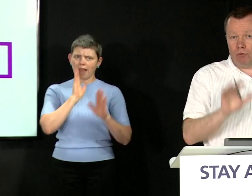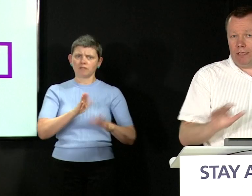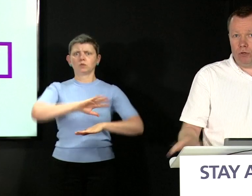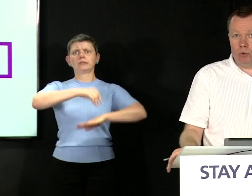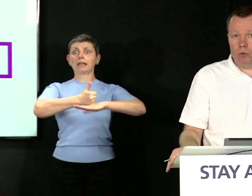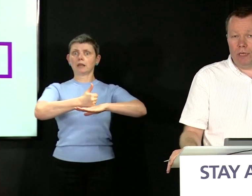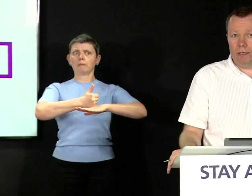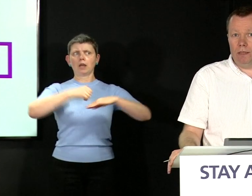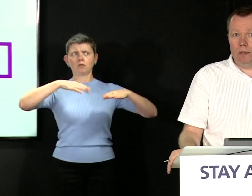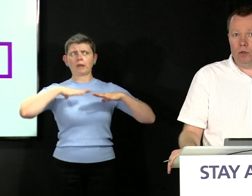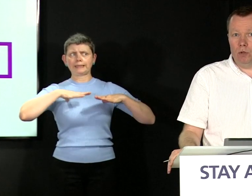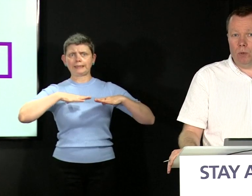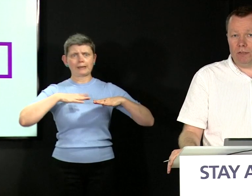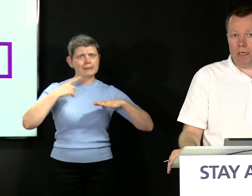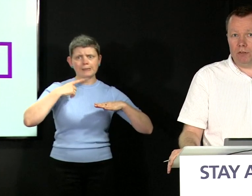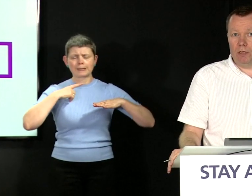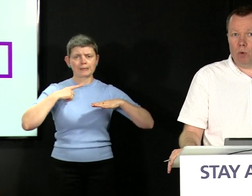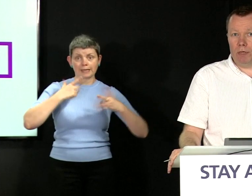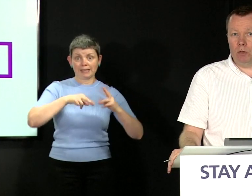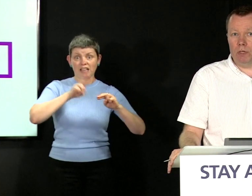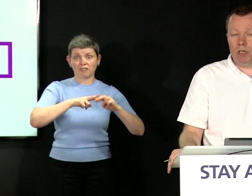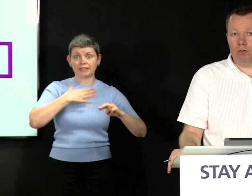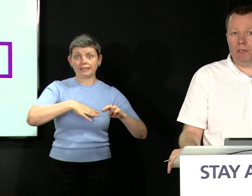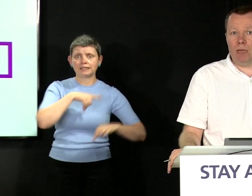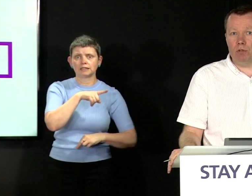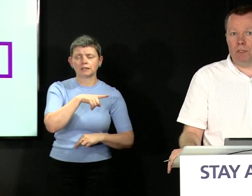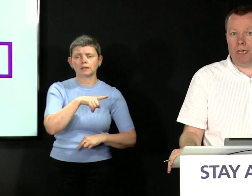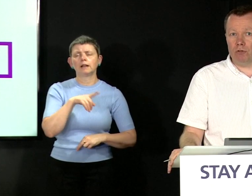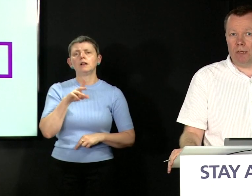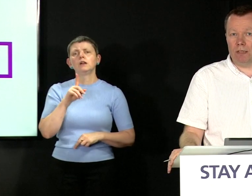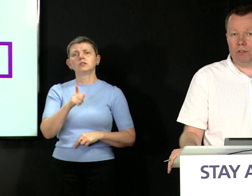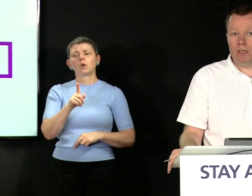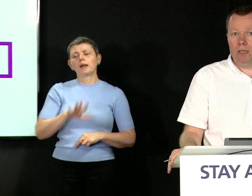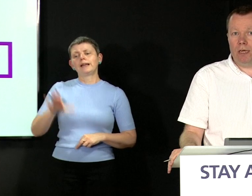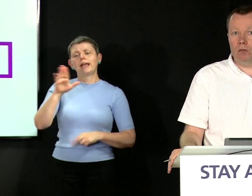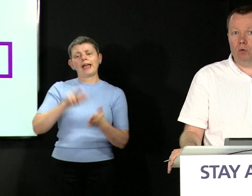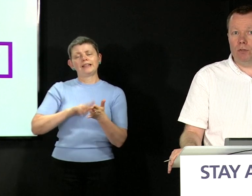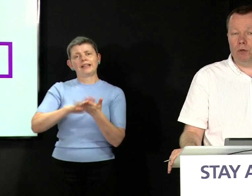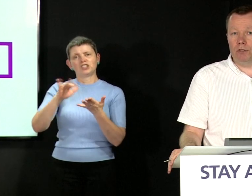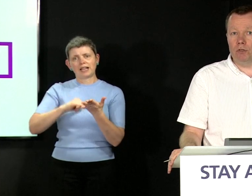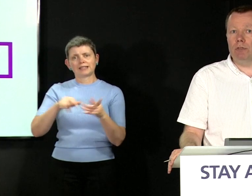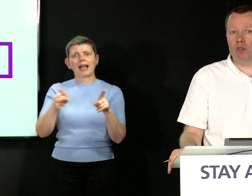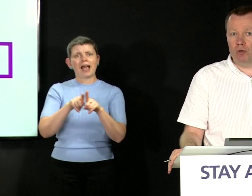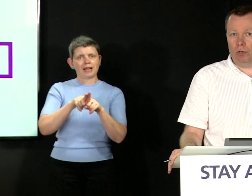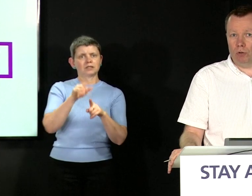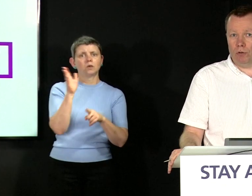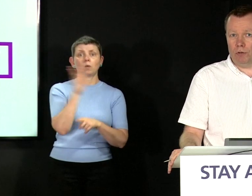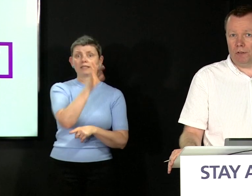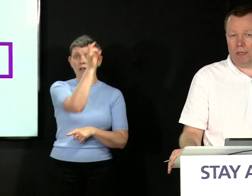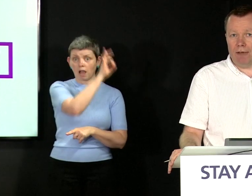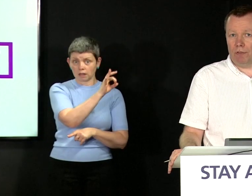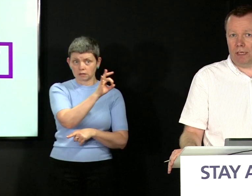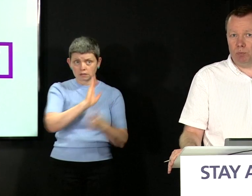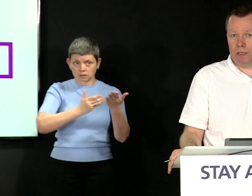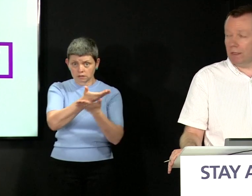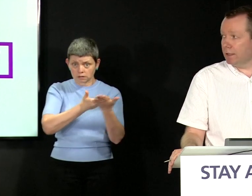and ready to go in the Western Isles. And there will be a communication today between the National Health Service and the local authority to reassure the local authority